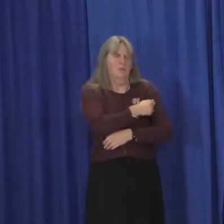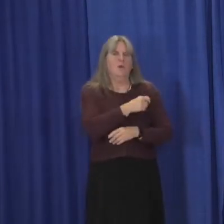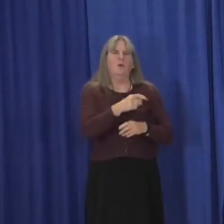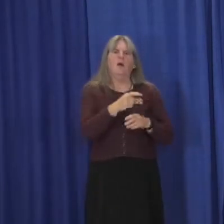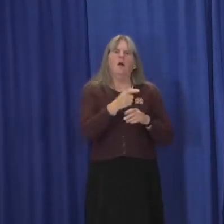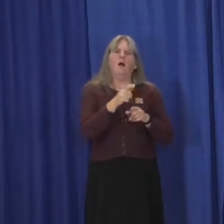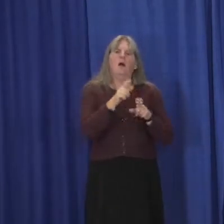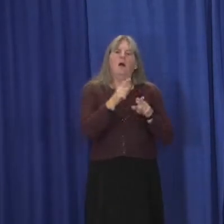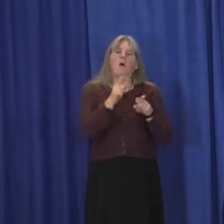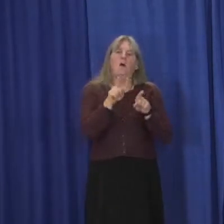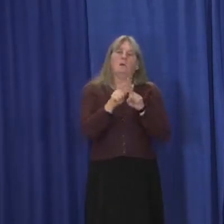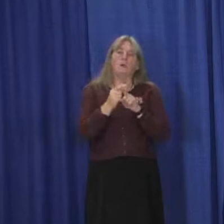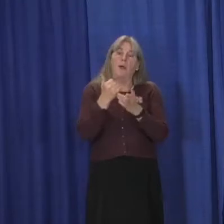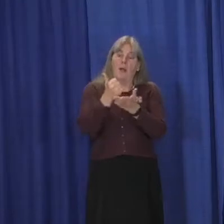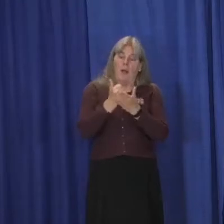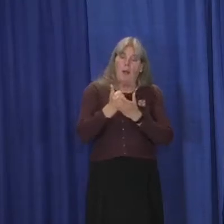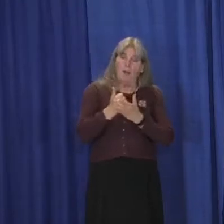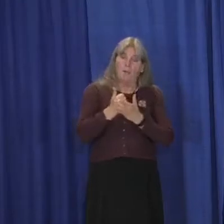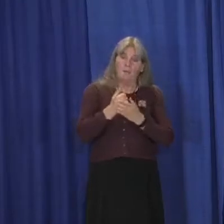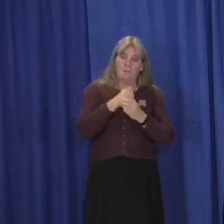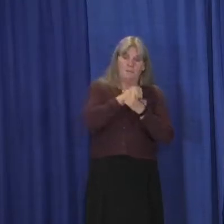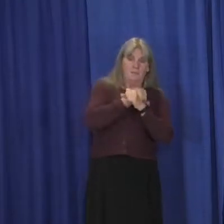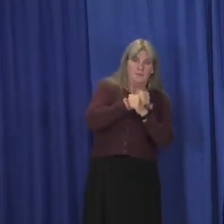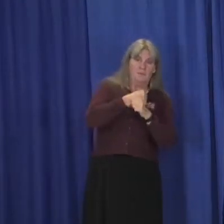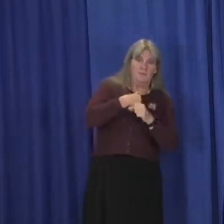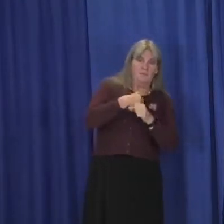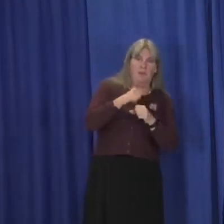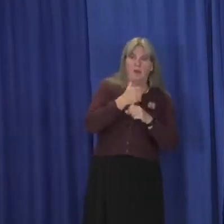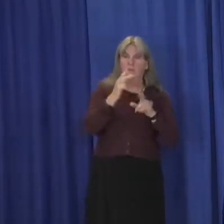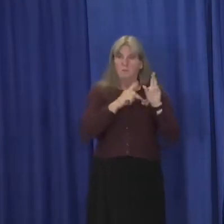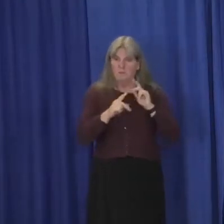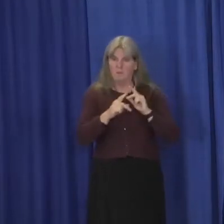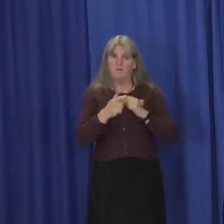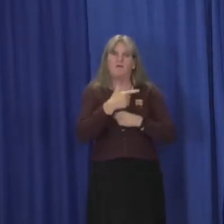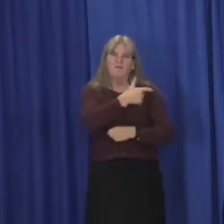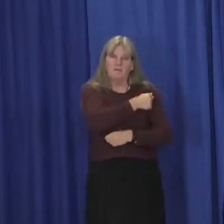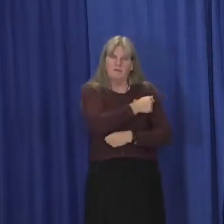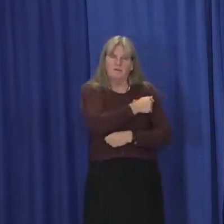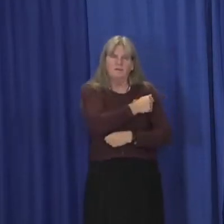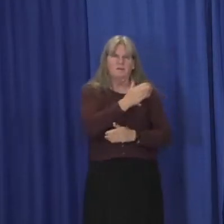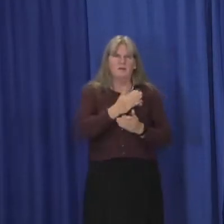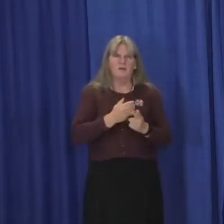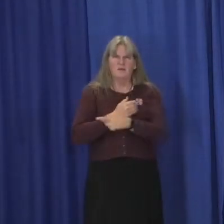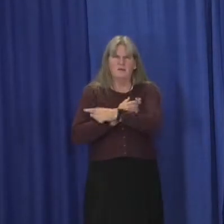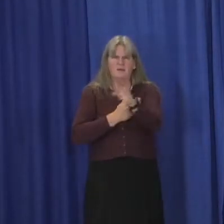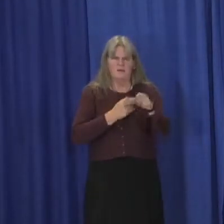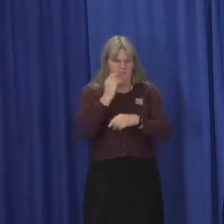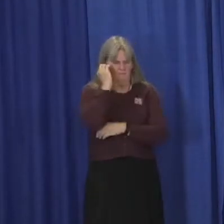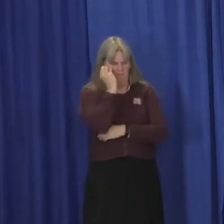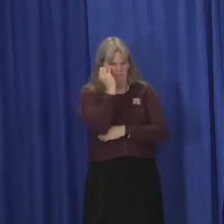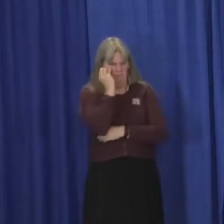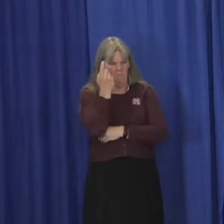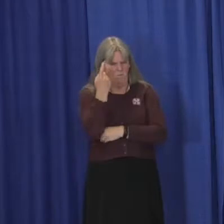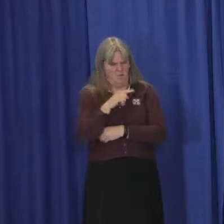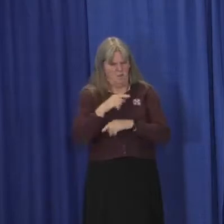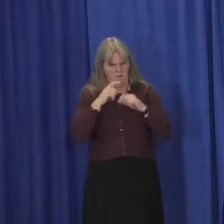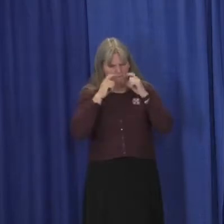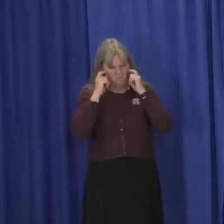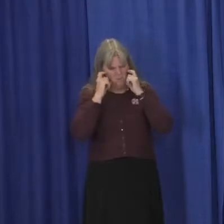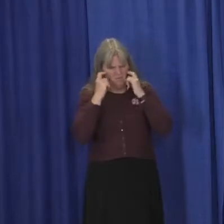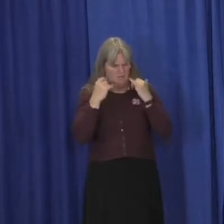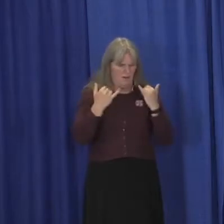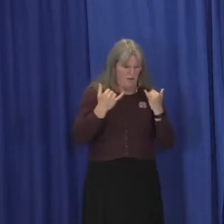well also help protect ourselves and others. Some people are wondering, when should they wear a mask now?